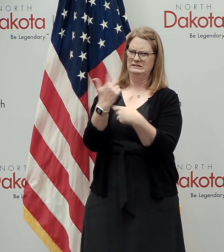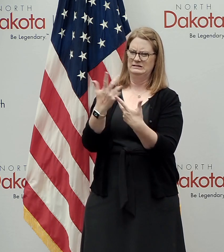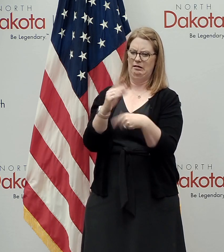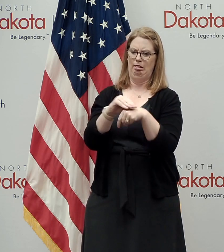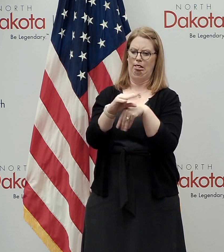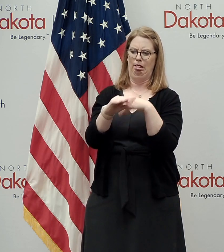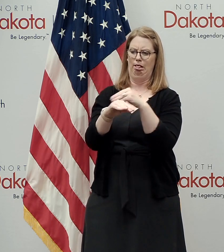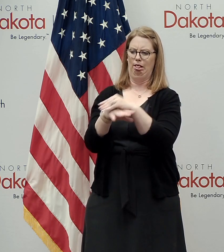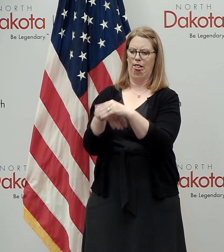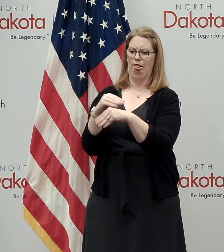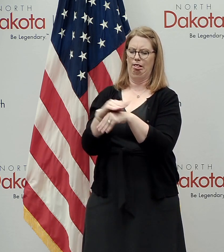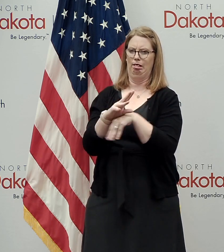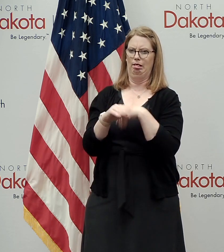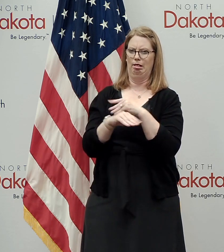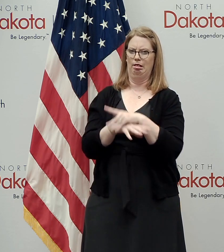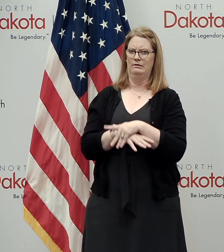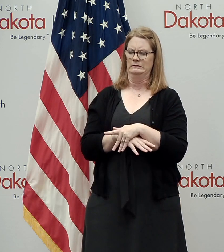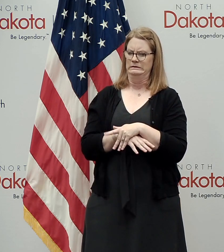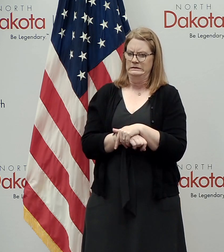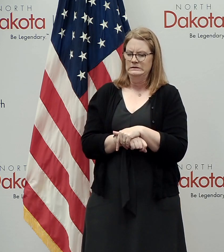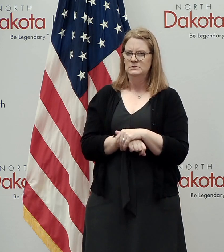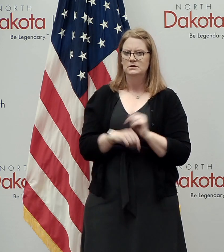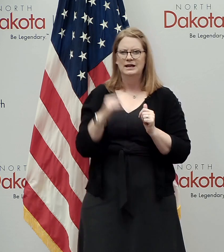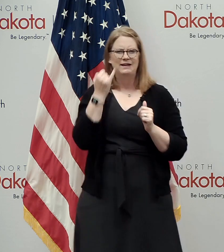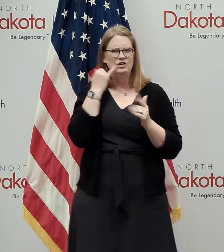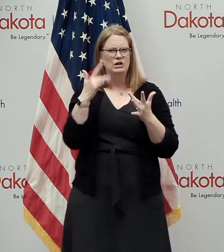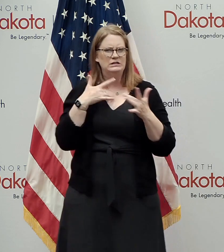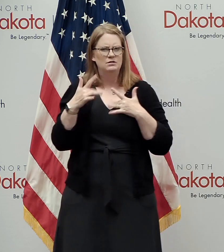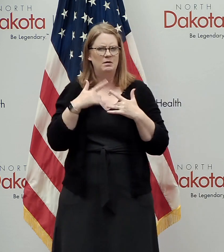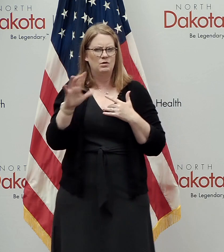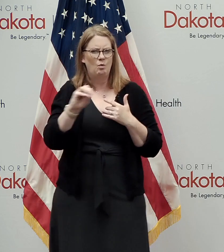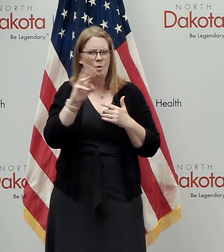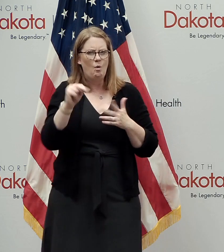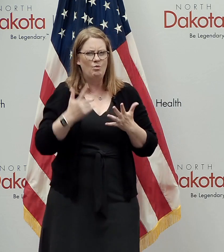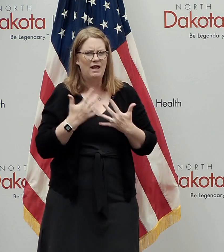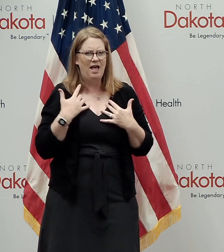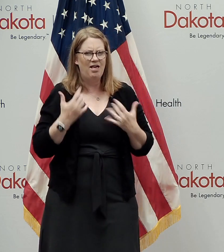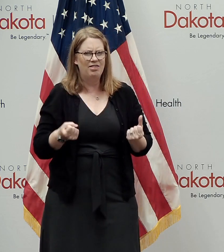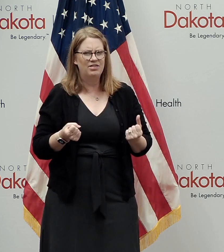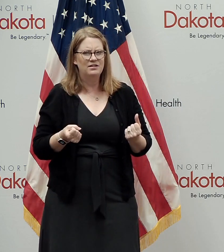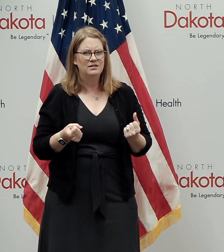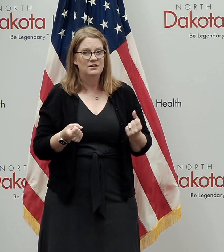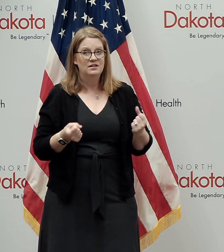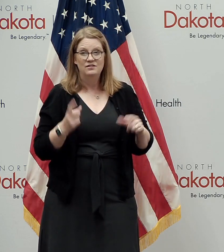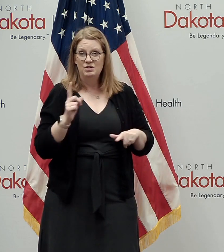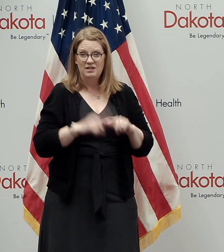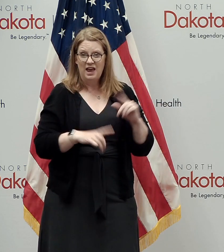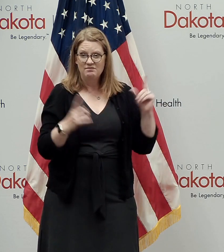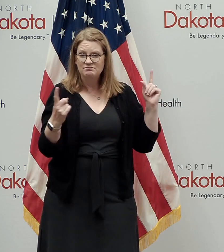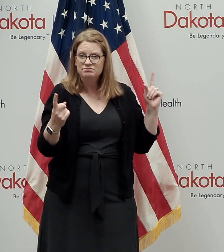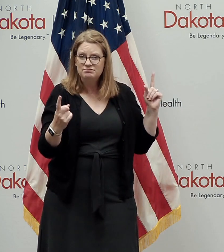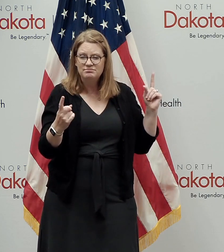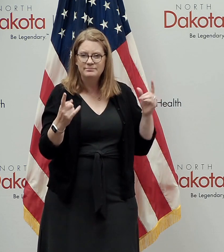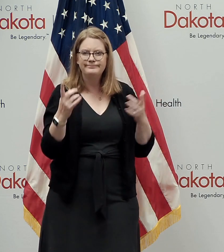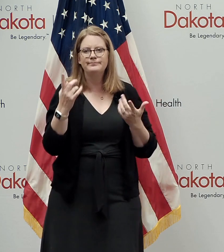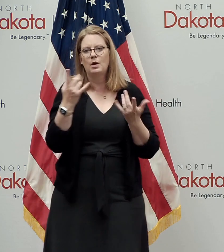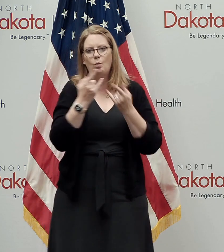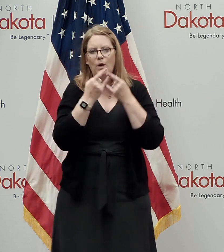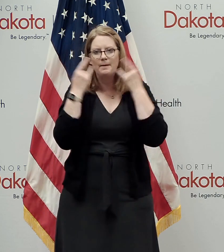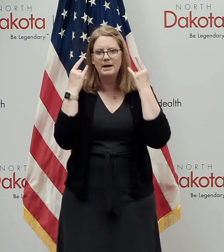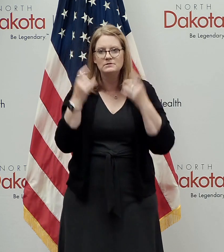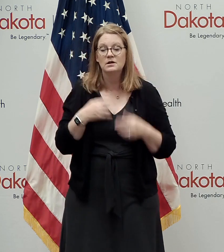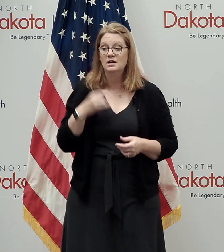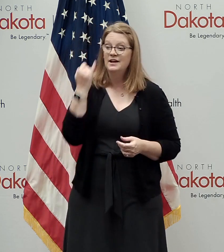avoid these situations if you've got any concerns about your own health. And again, if you can't keep a distance, think about wearing a mask. If you see someone wearing a